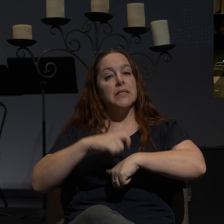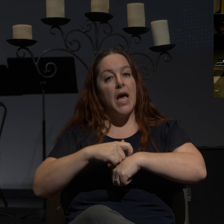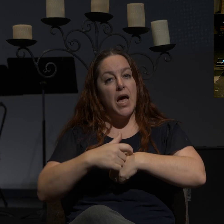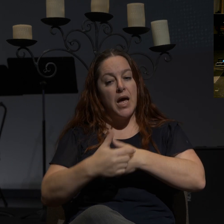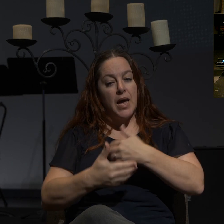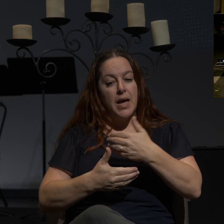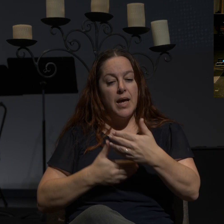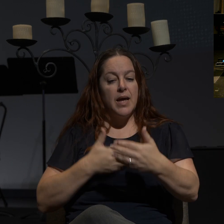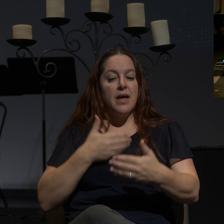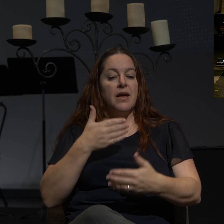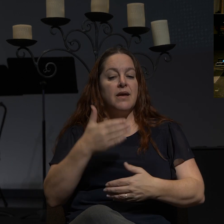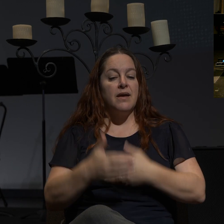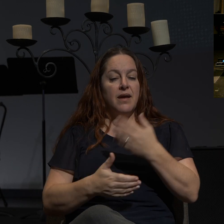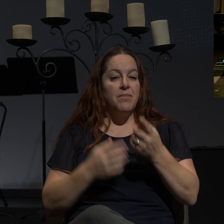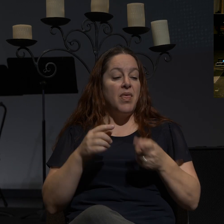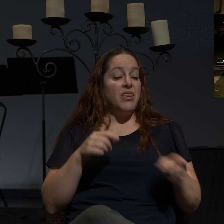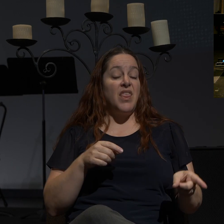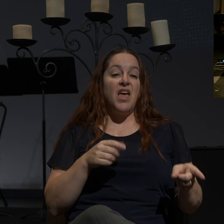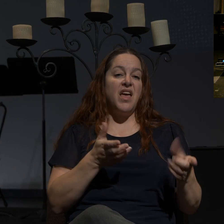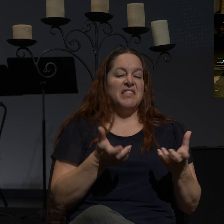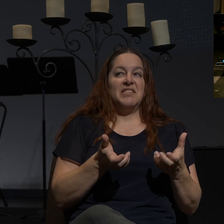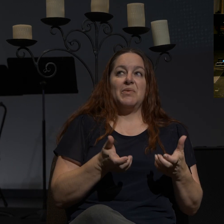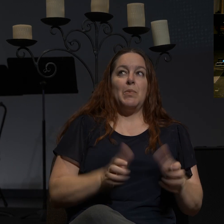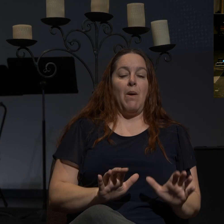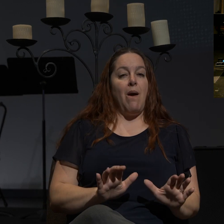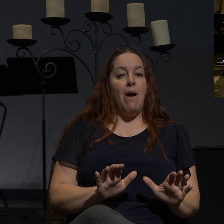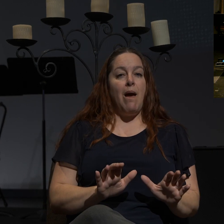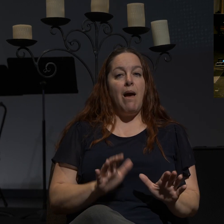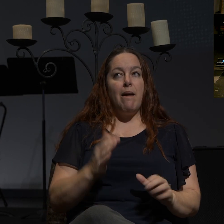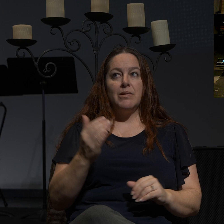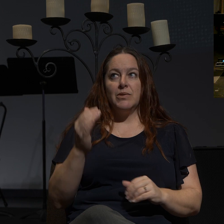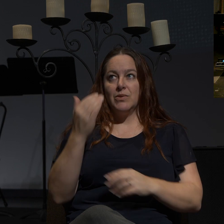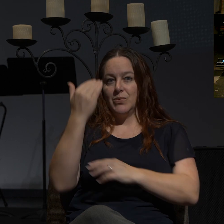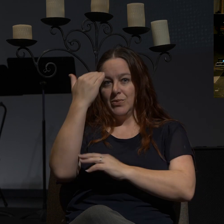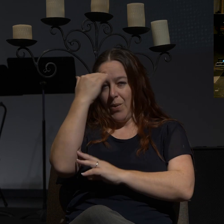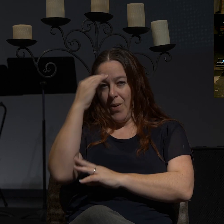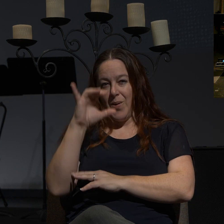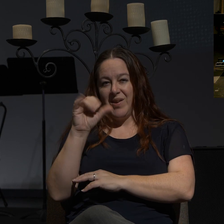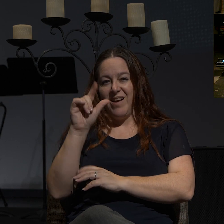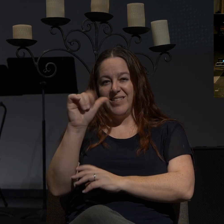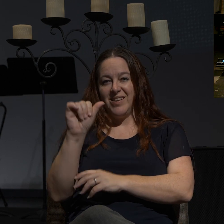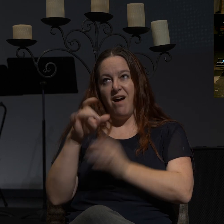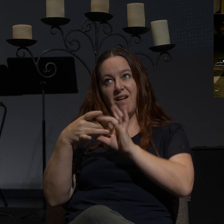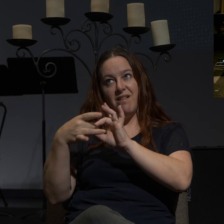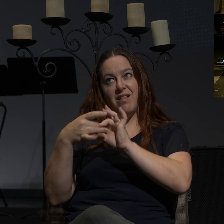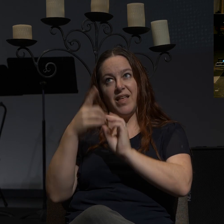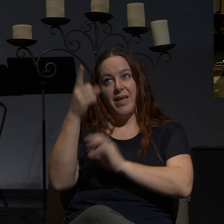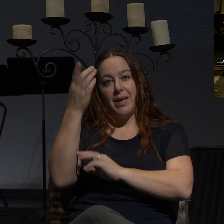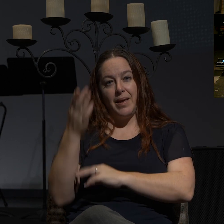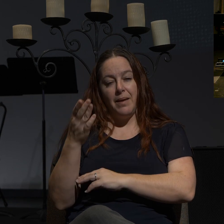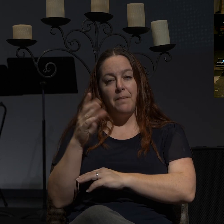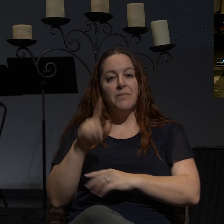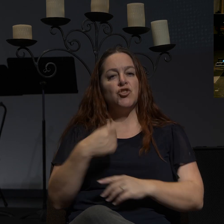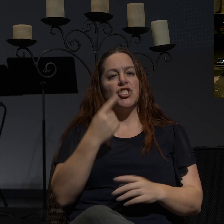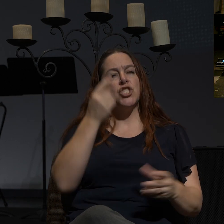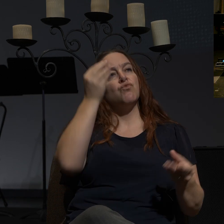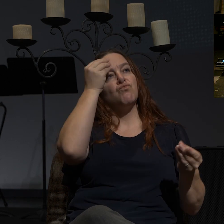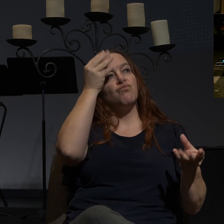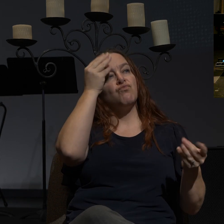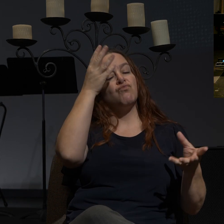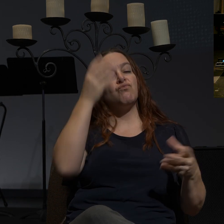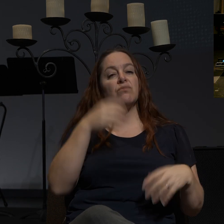time they ceased wanting to know him and they just had intellectual